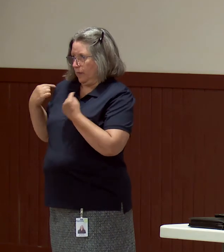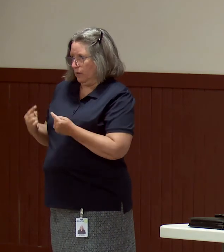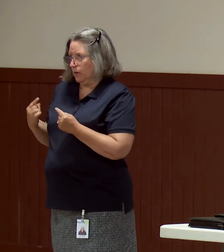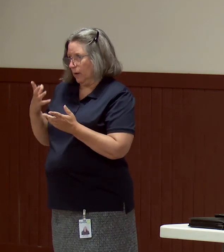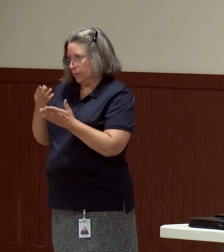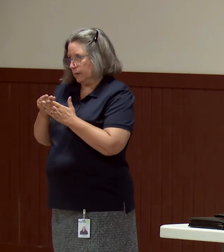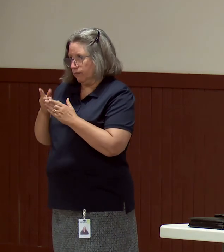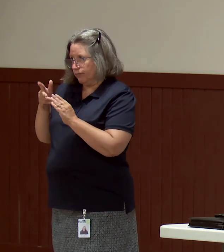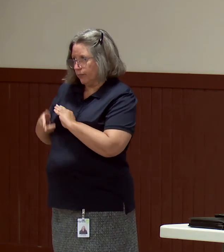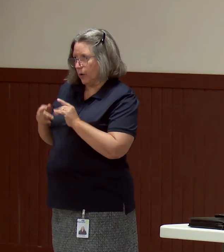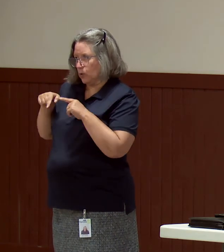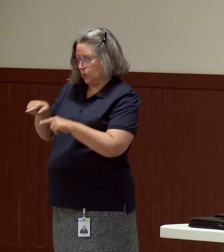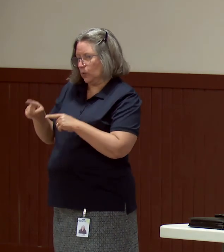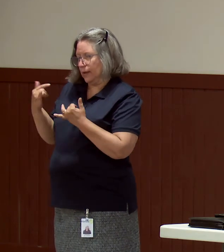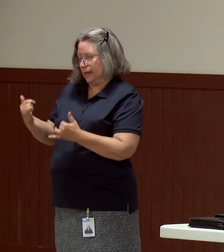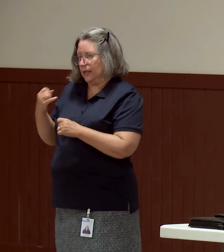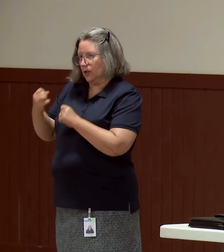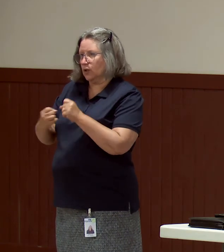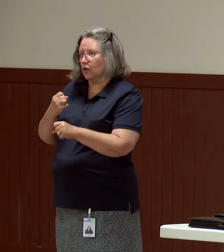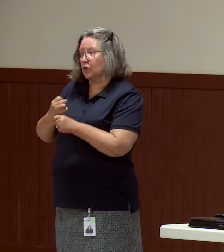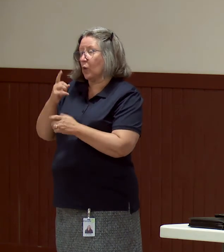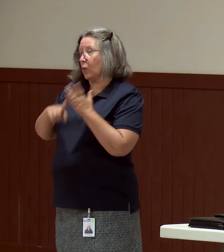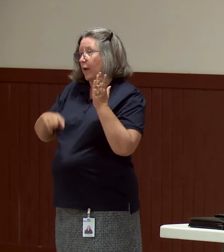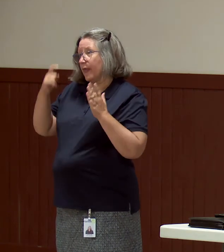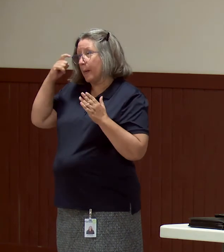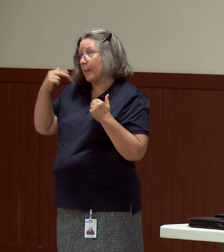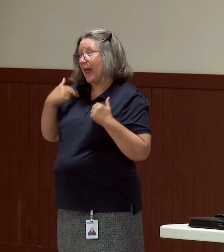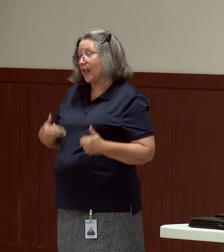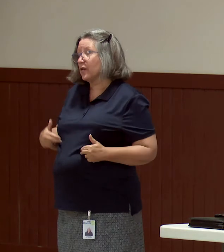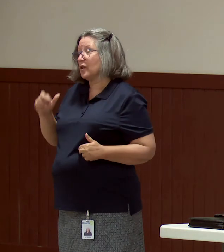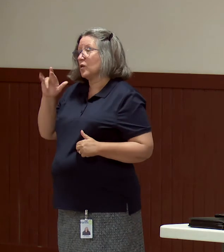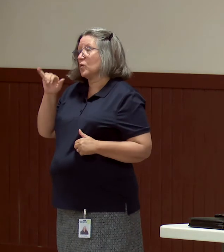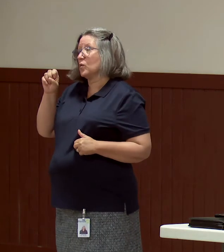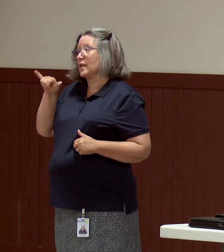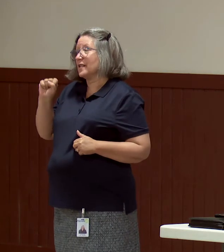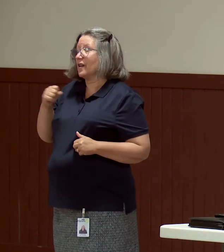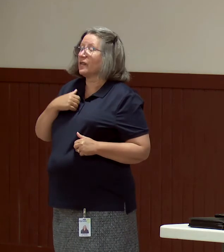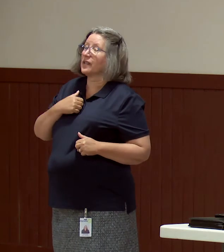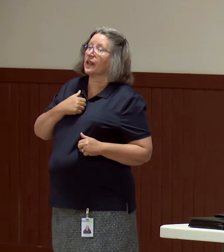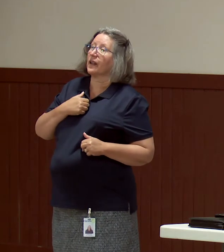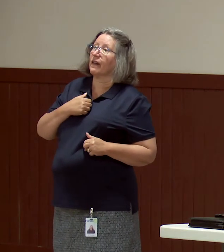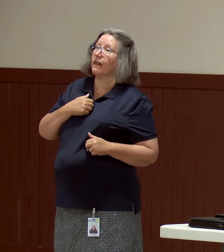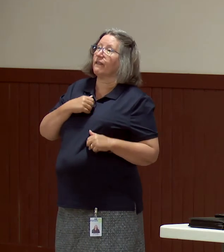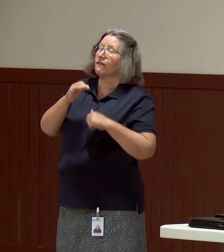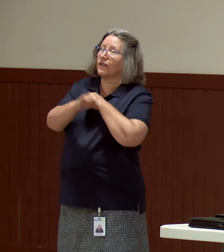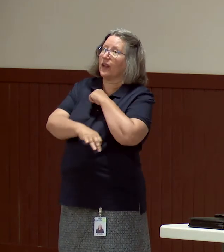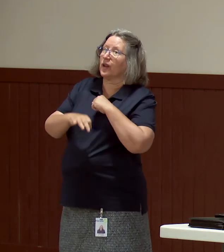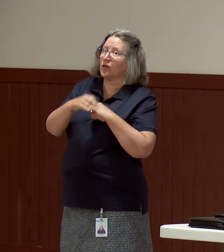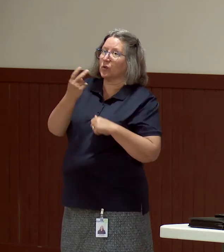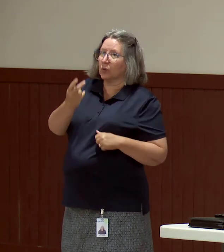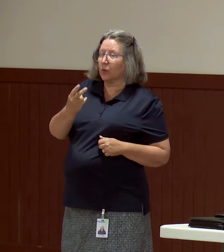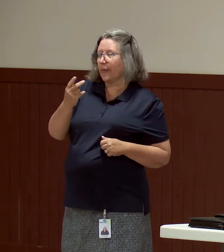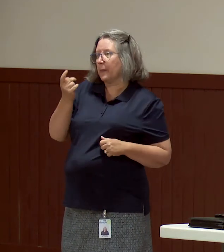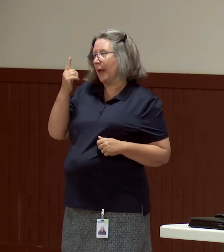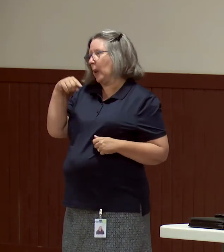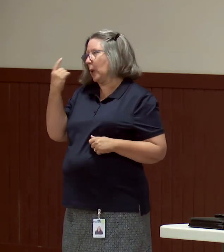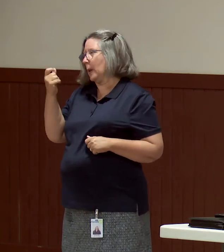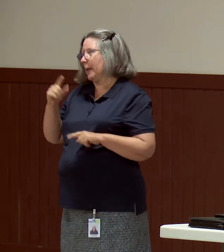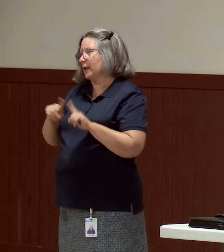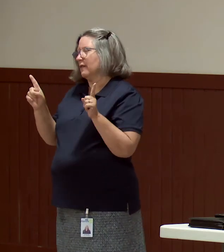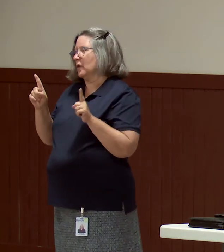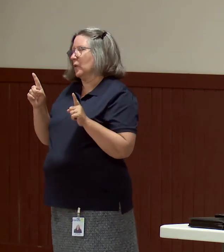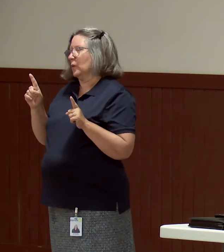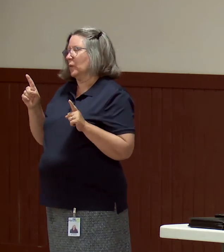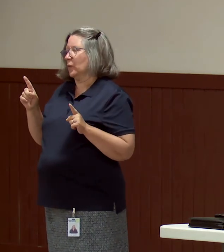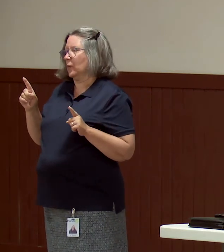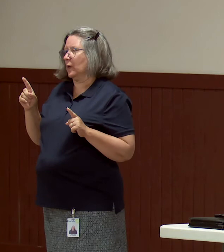so what mental health crisis services such as Foundation 2 provides may look a little bit different. So I wasn't